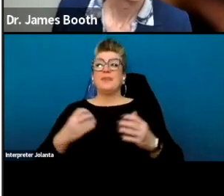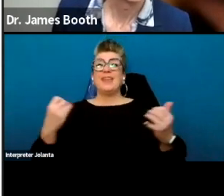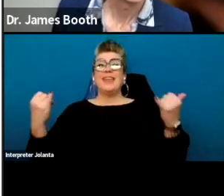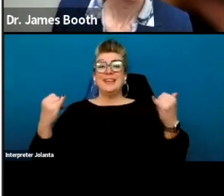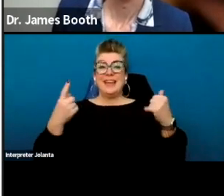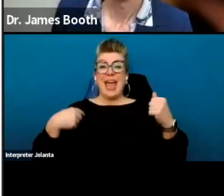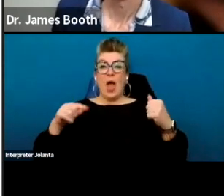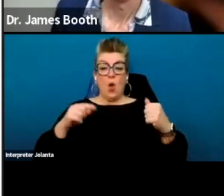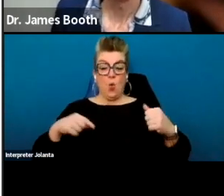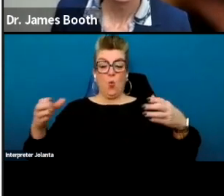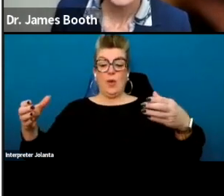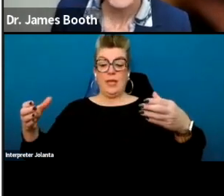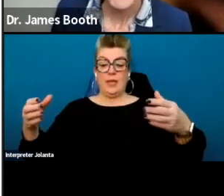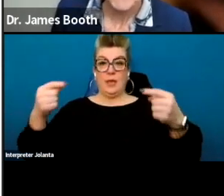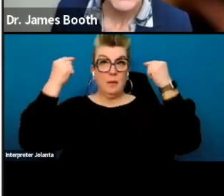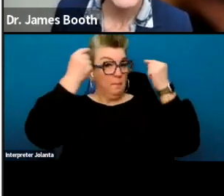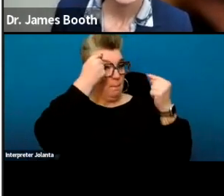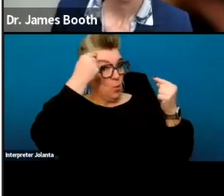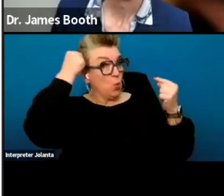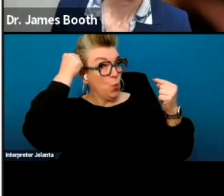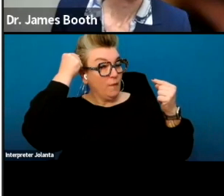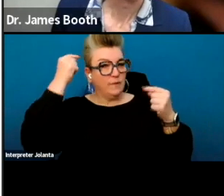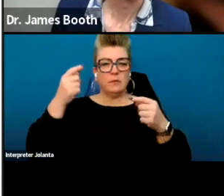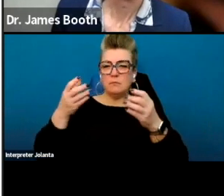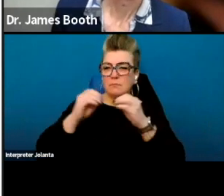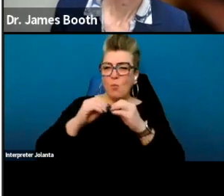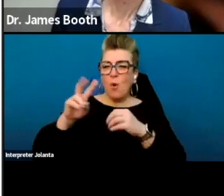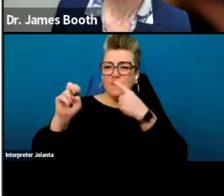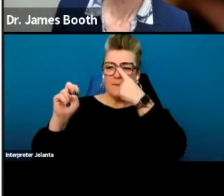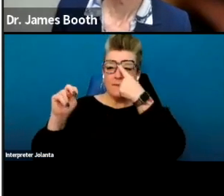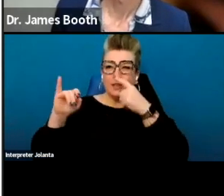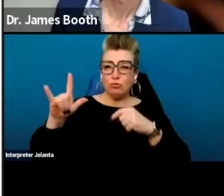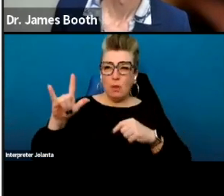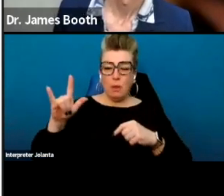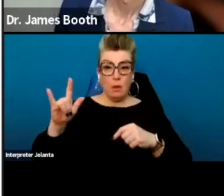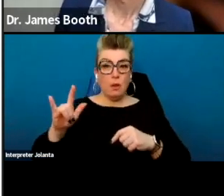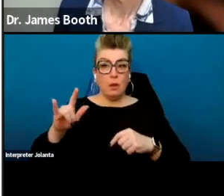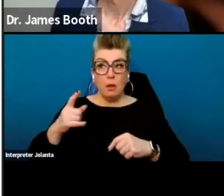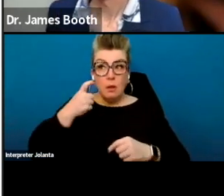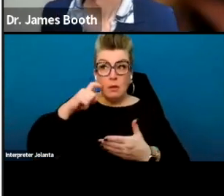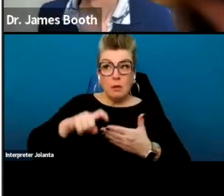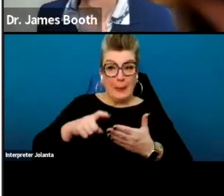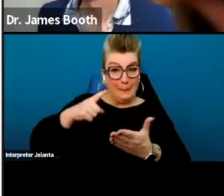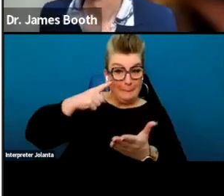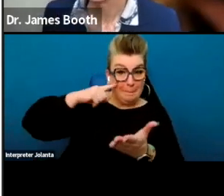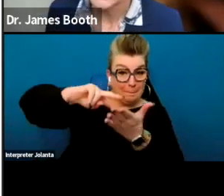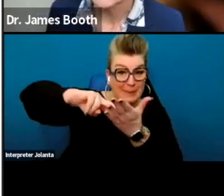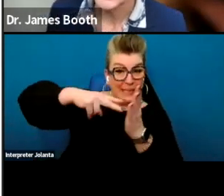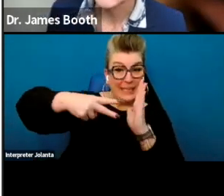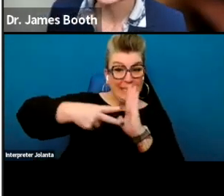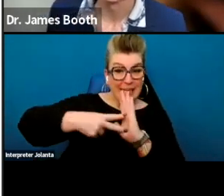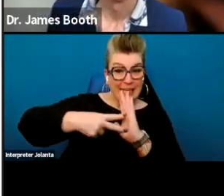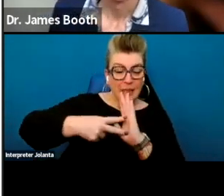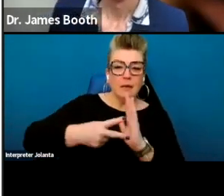gyrus, the more ventral pathway, you can see here that the meaning task produced greater activation than the